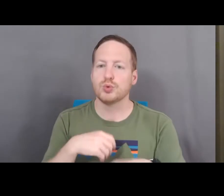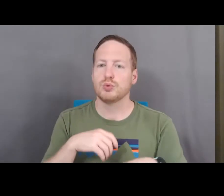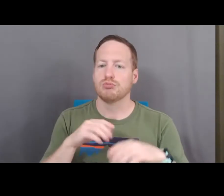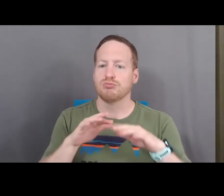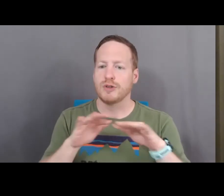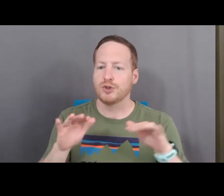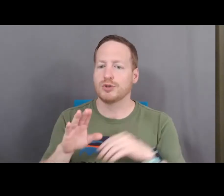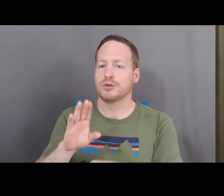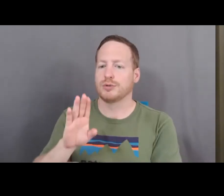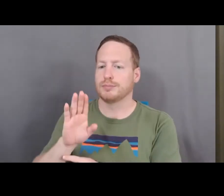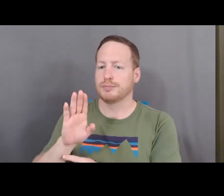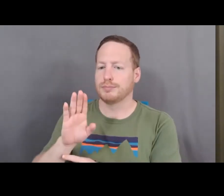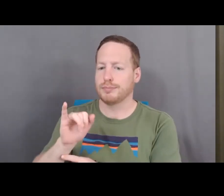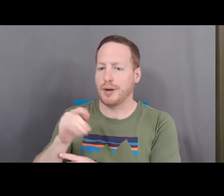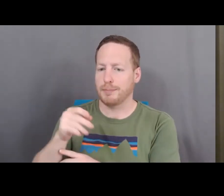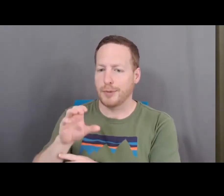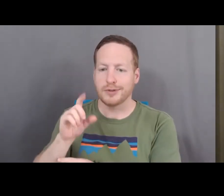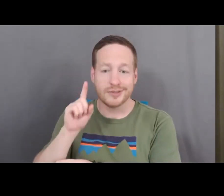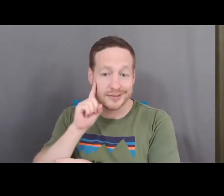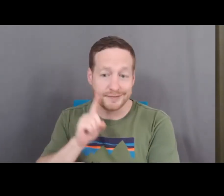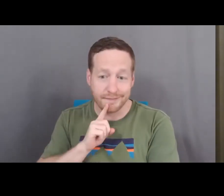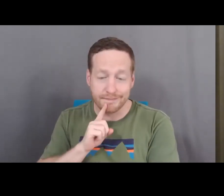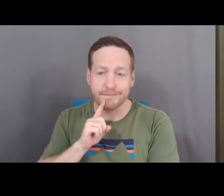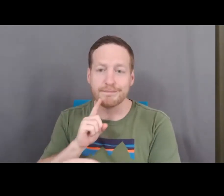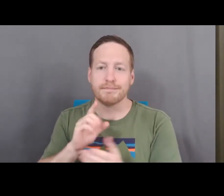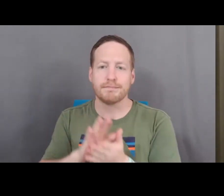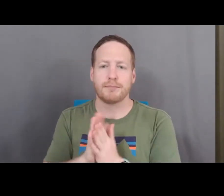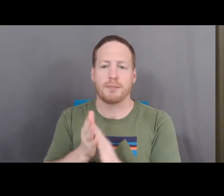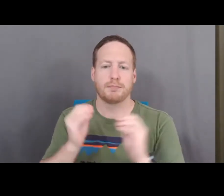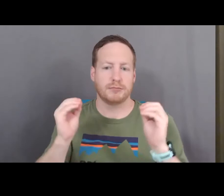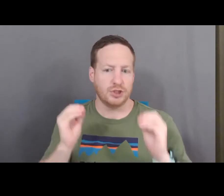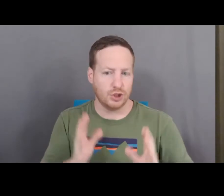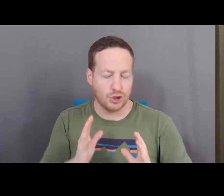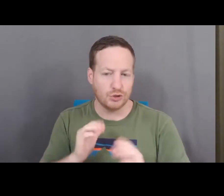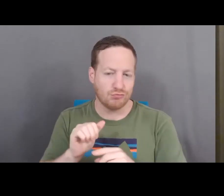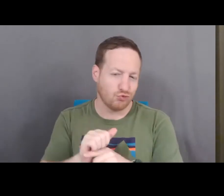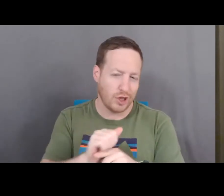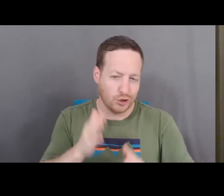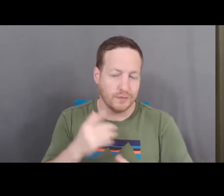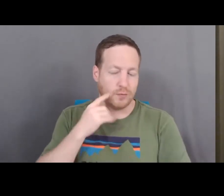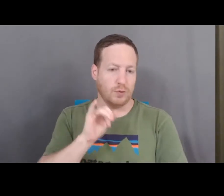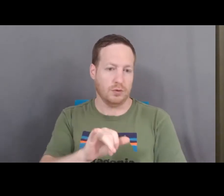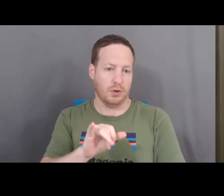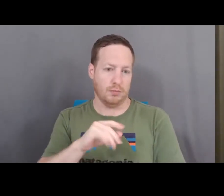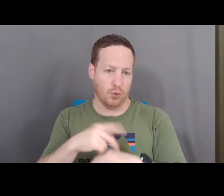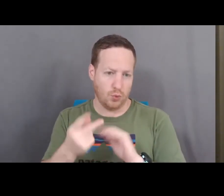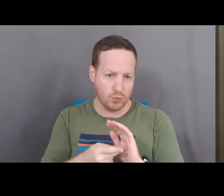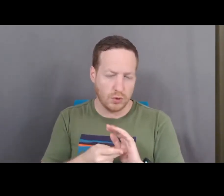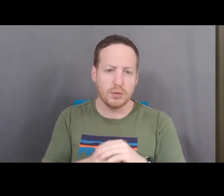sure that we recruit a diverse group, deaf people as faculty, people who